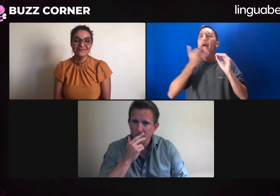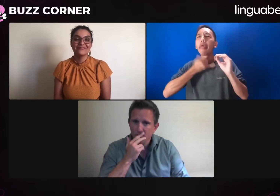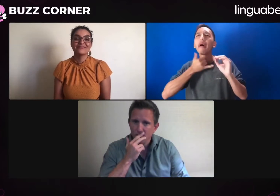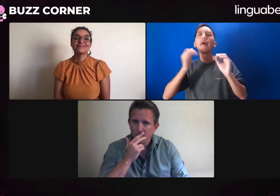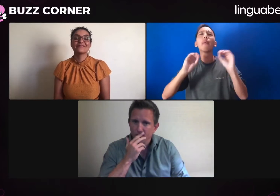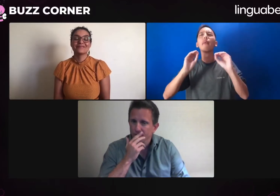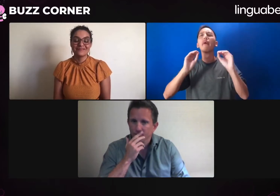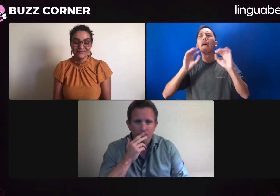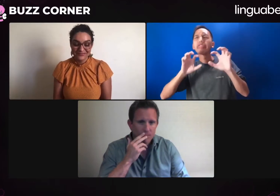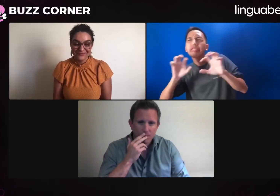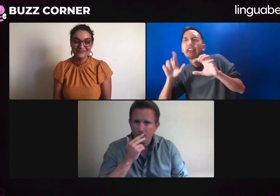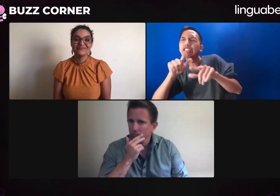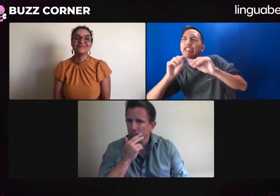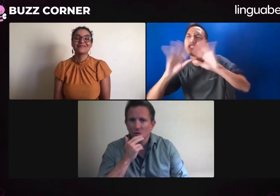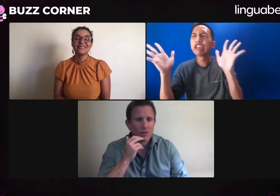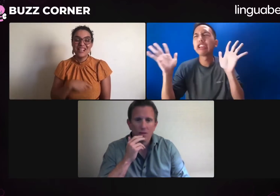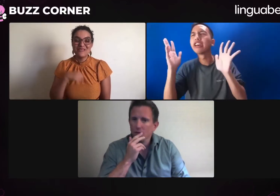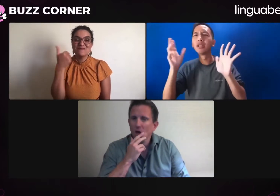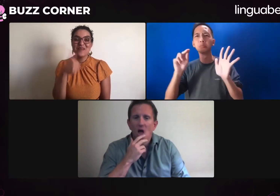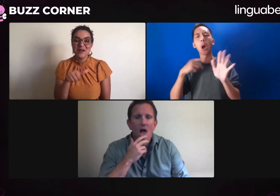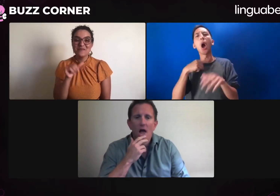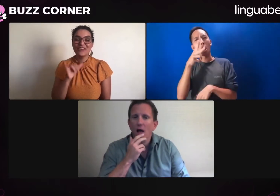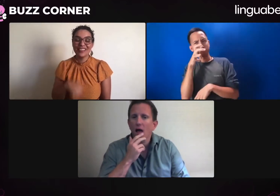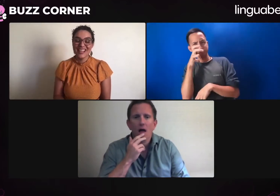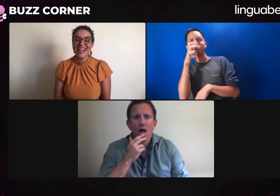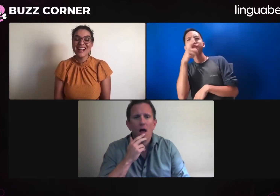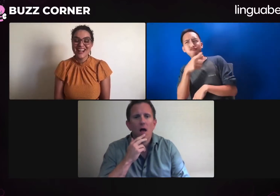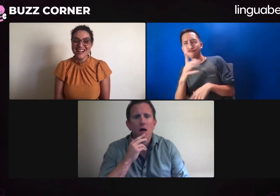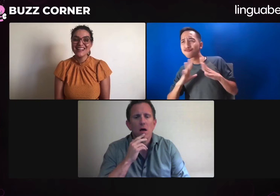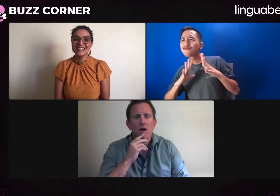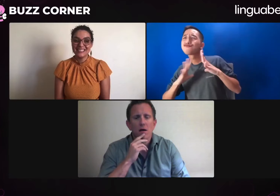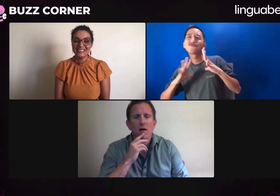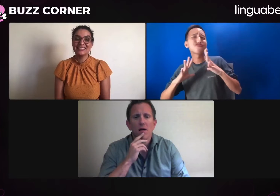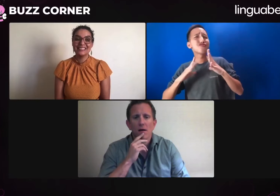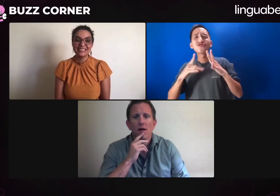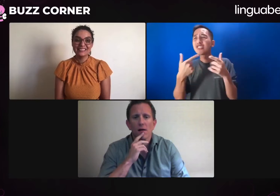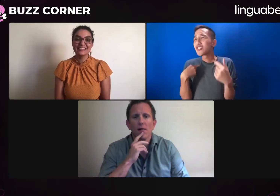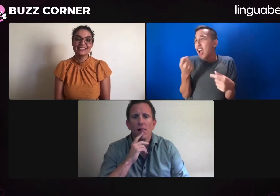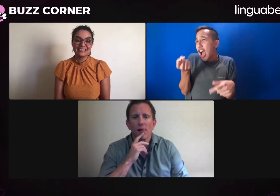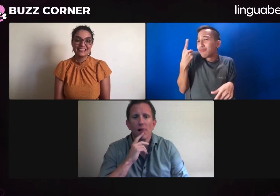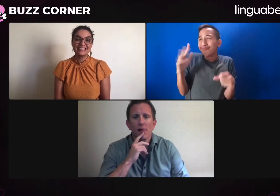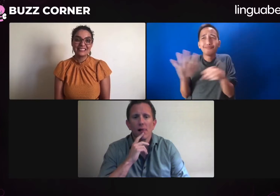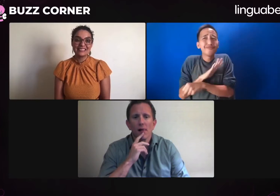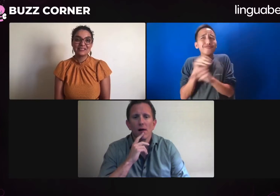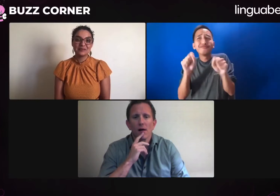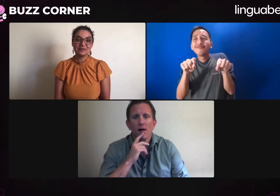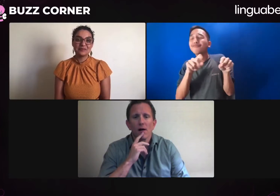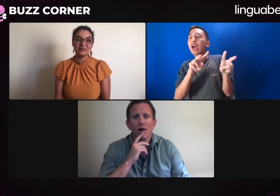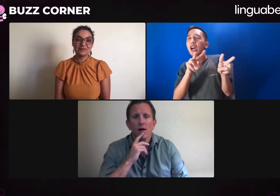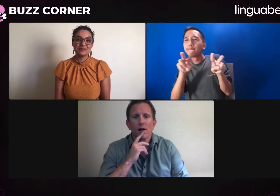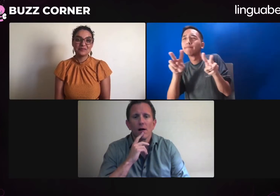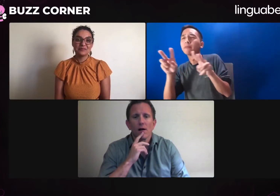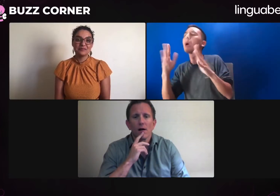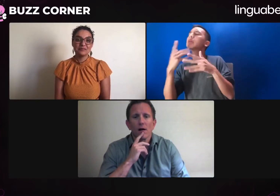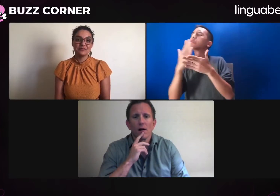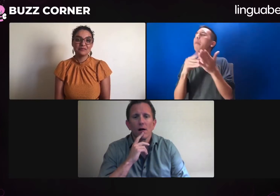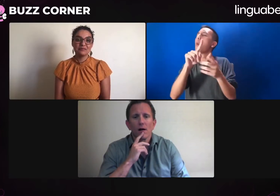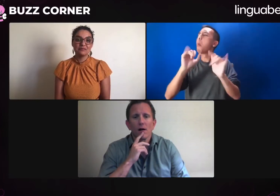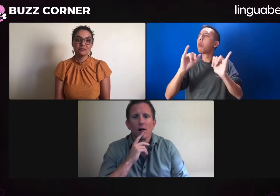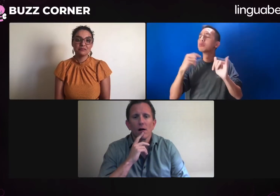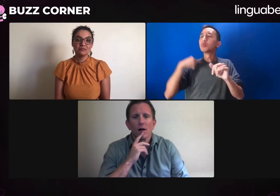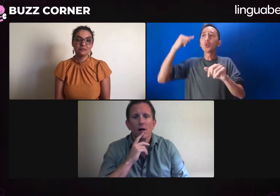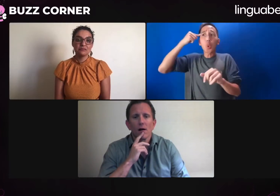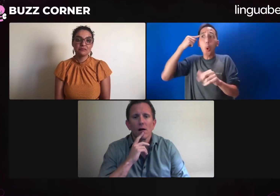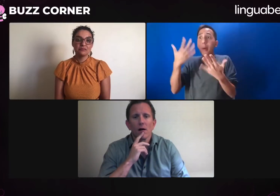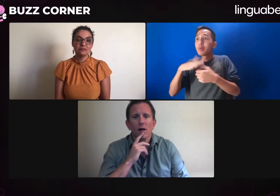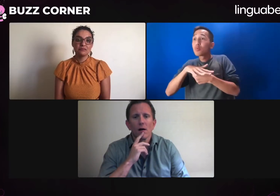her fine. There were no errors, there was nothing unclear whatsoever in her presentation. I completely